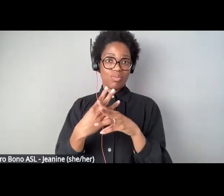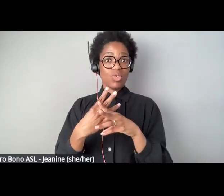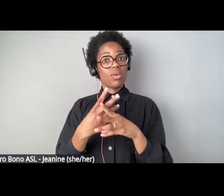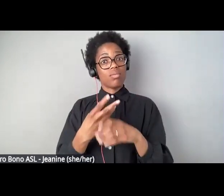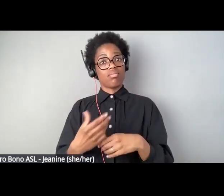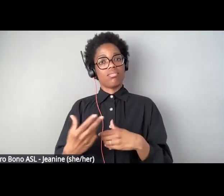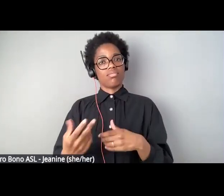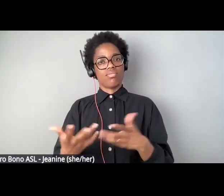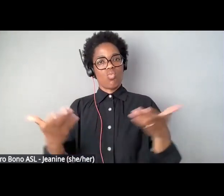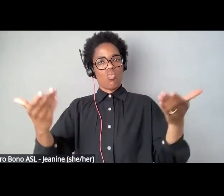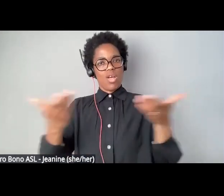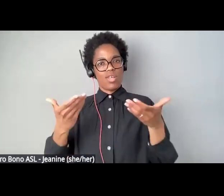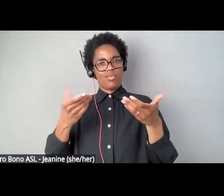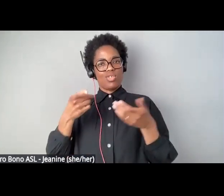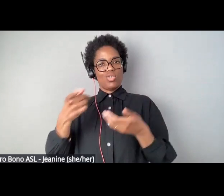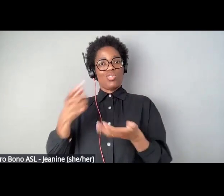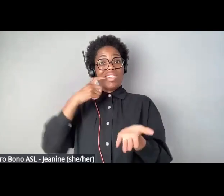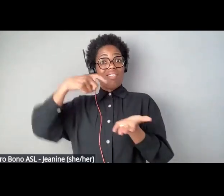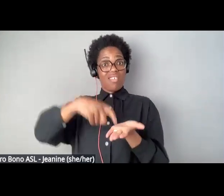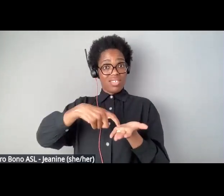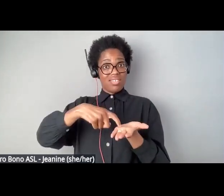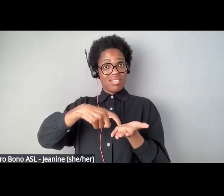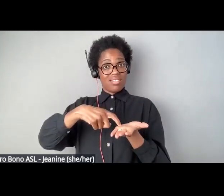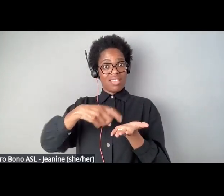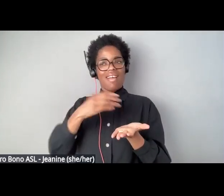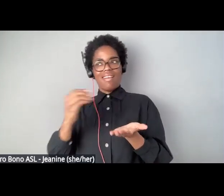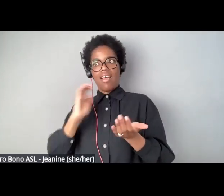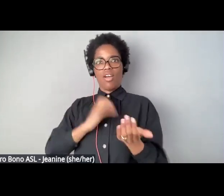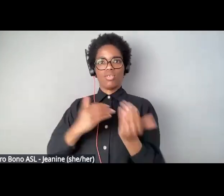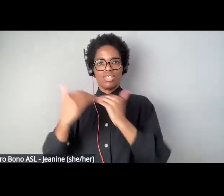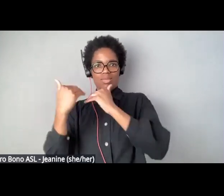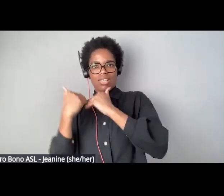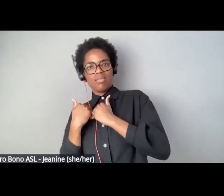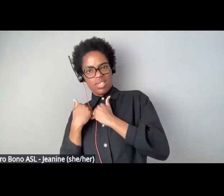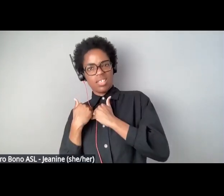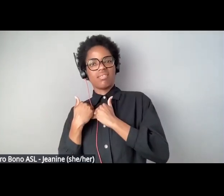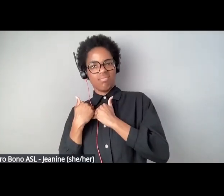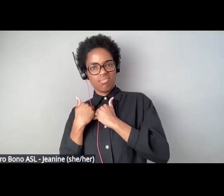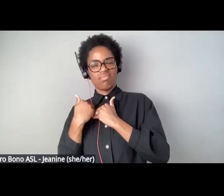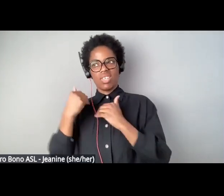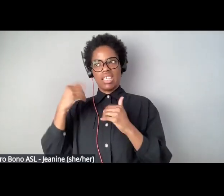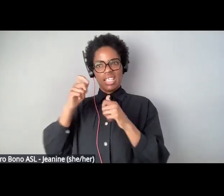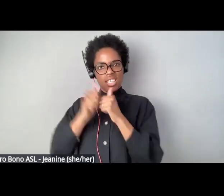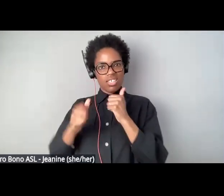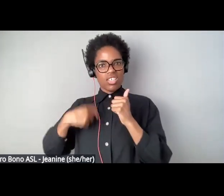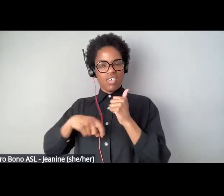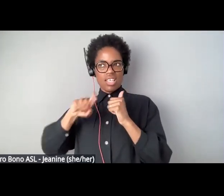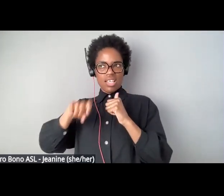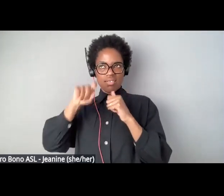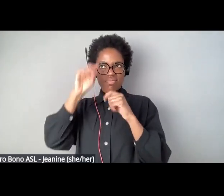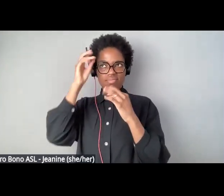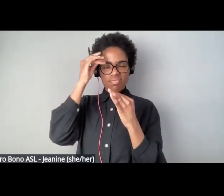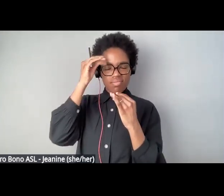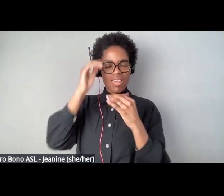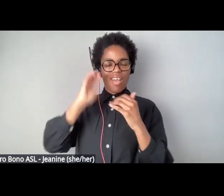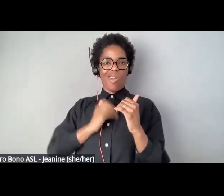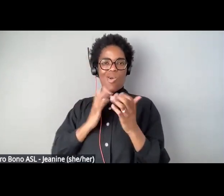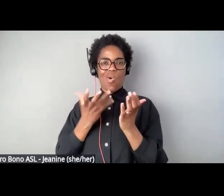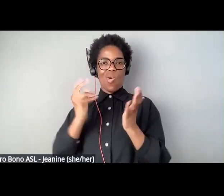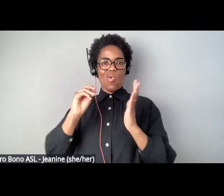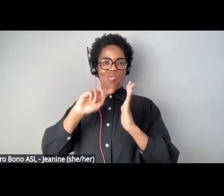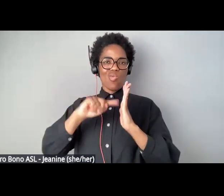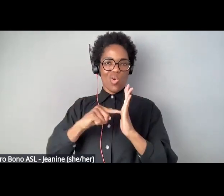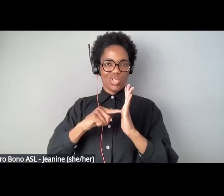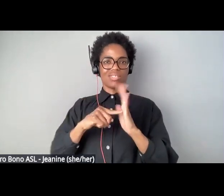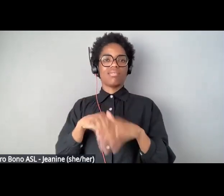shared responsibility to make good of this time, and for each of us to consider our roles in reconciliation, decolonization, and allyship.